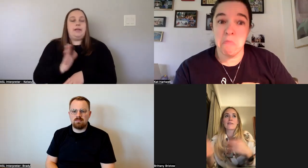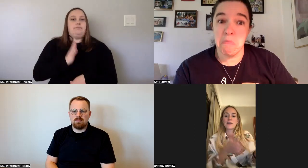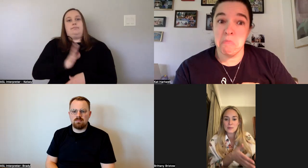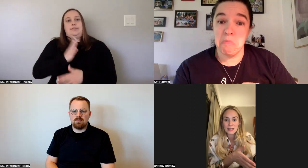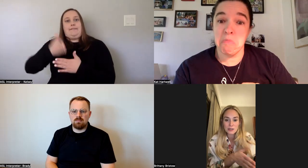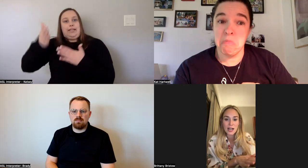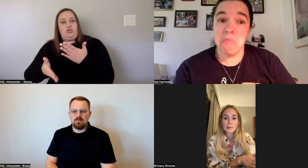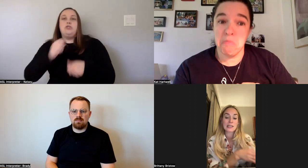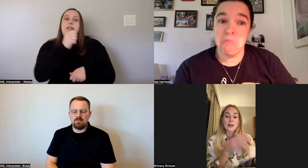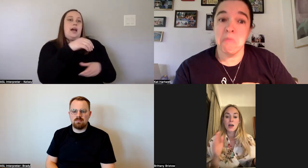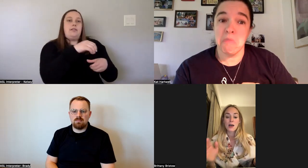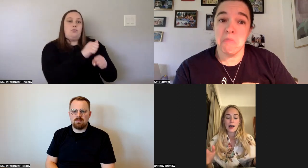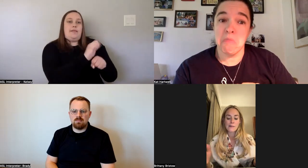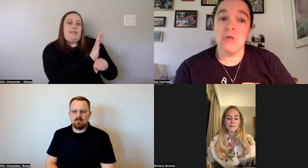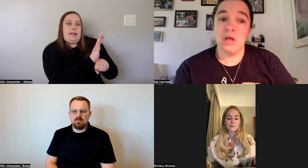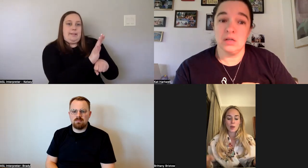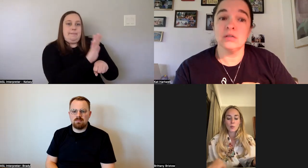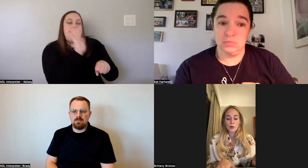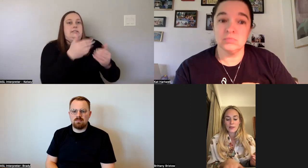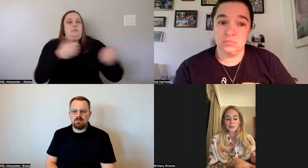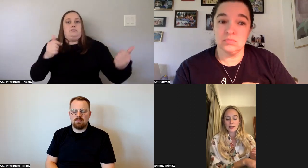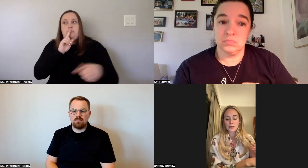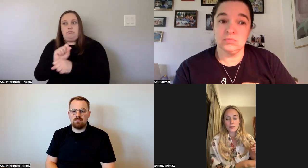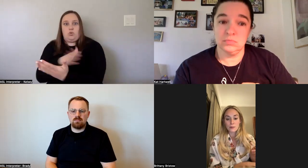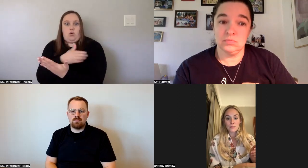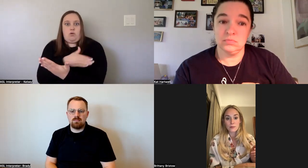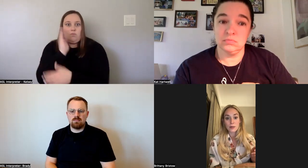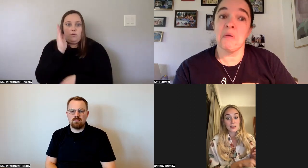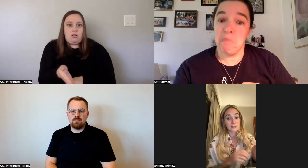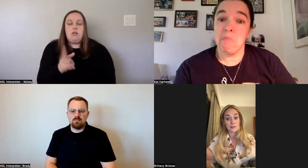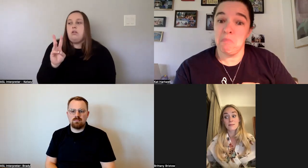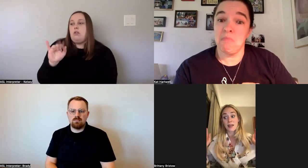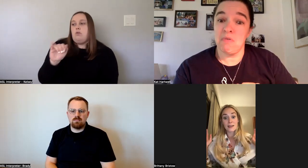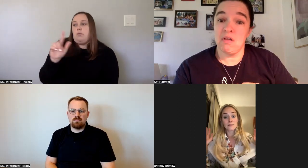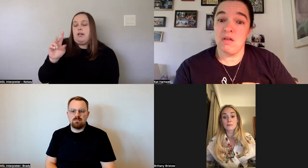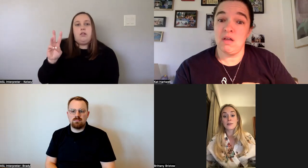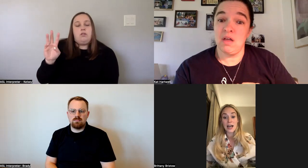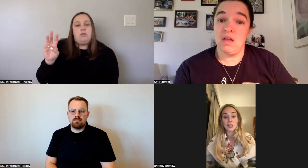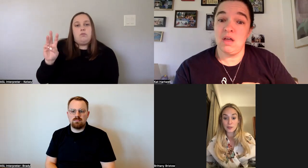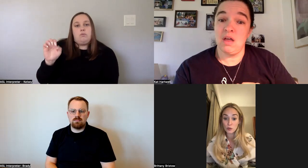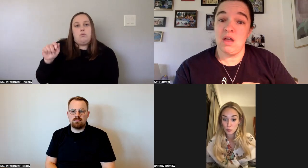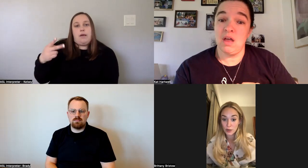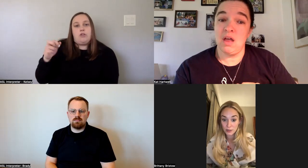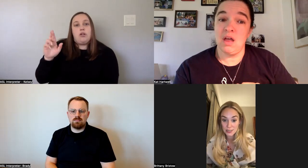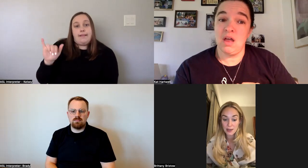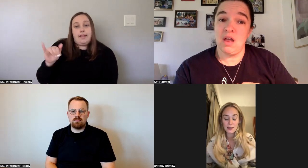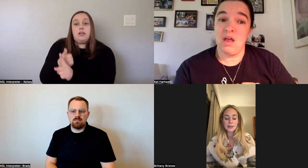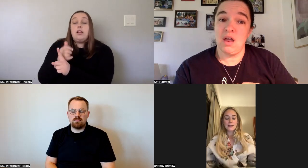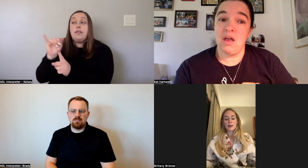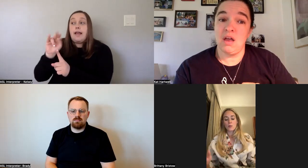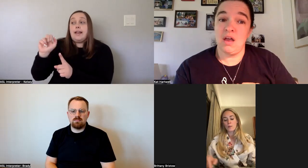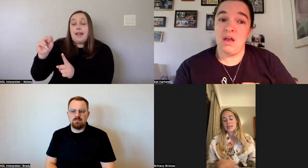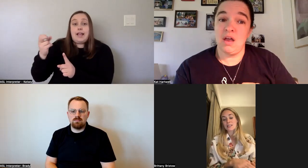not in a film soundtrack, but is Will Weatherly, who is like Nashville